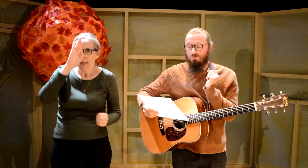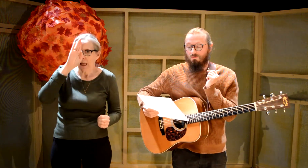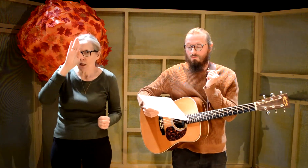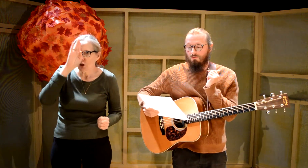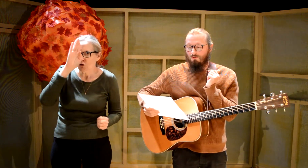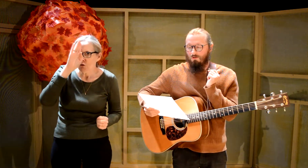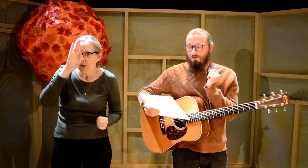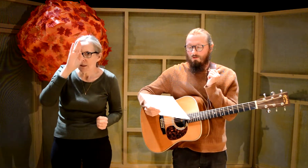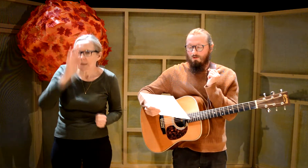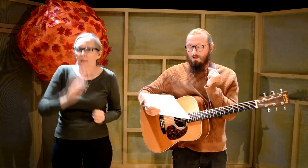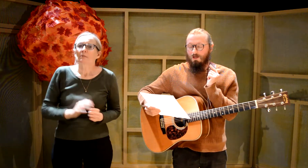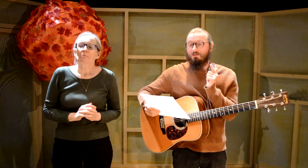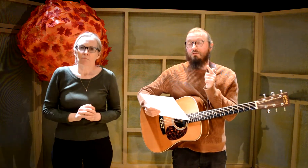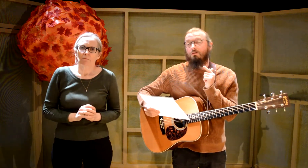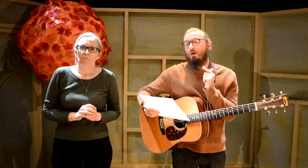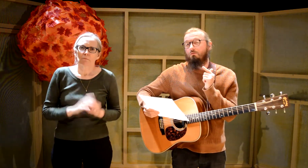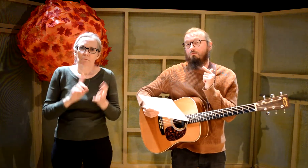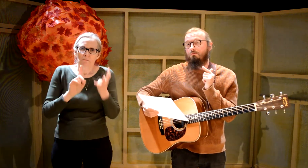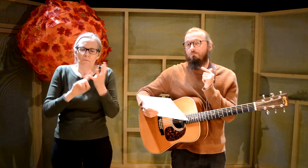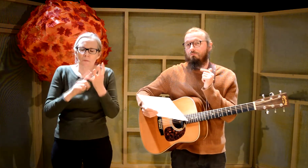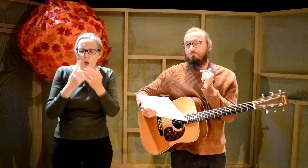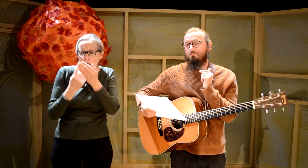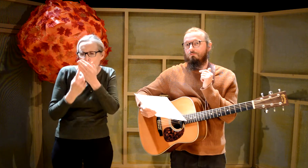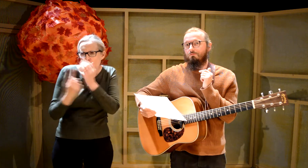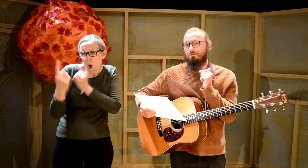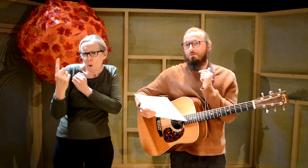dangerous, and alone.